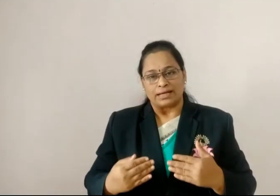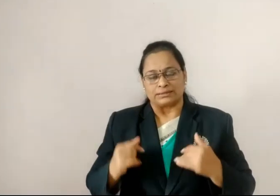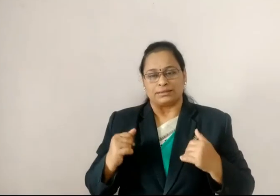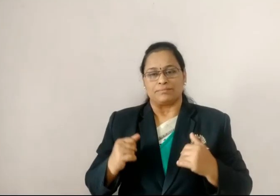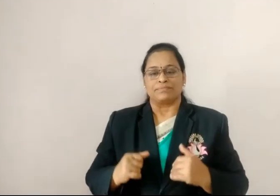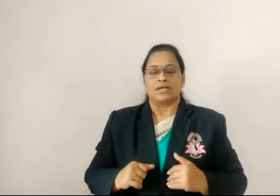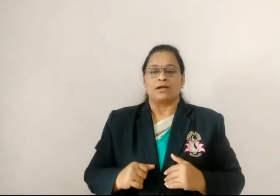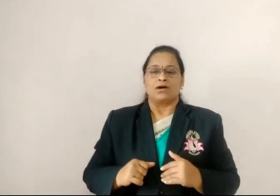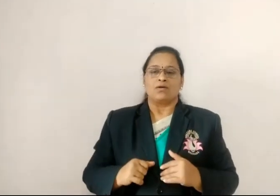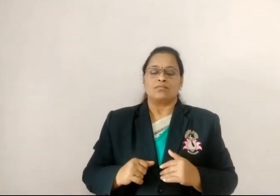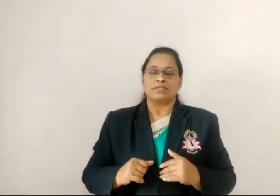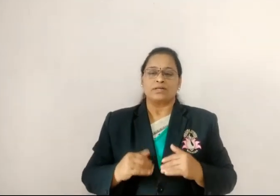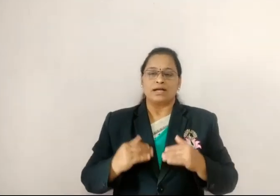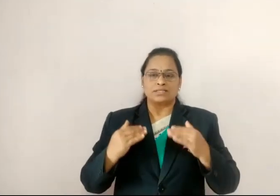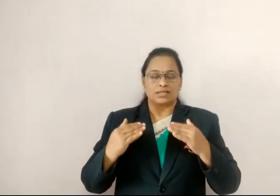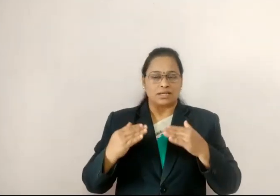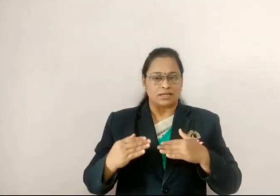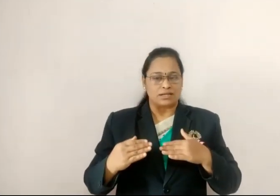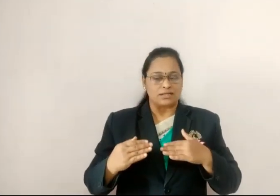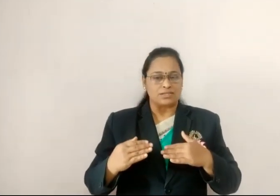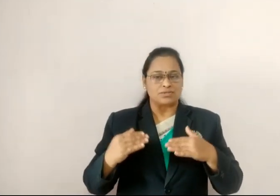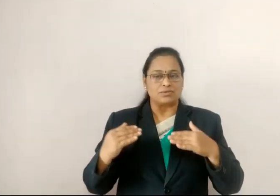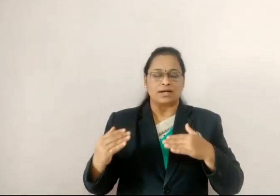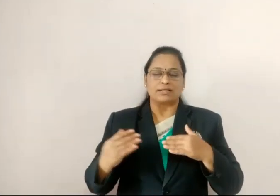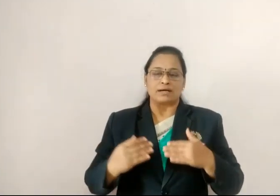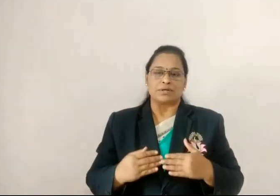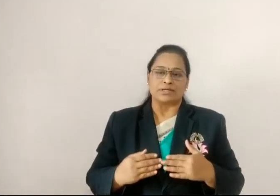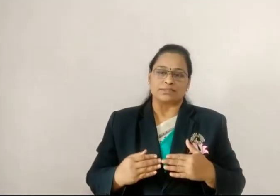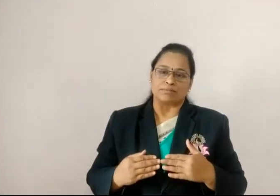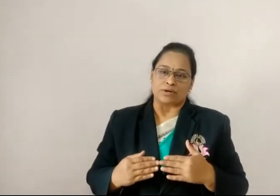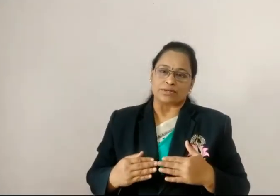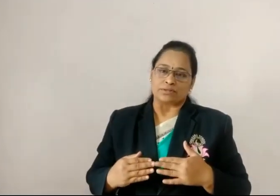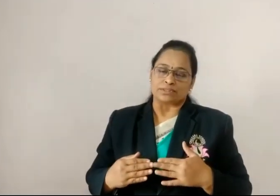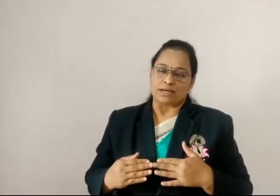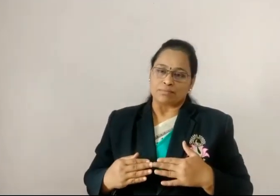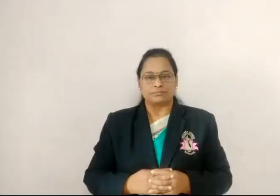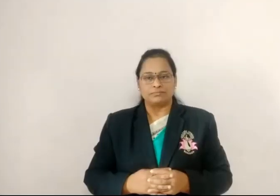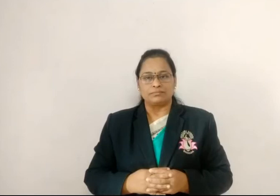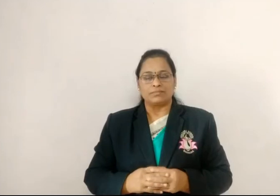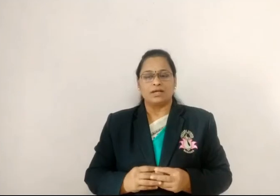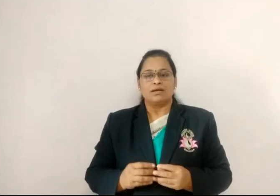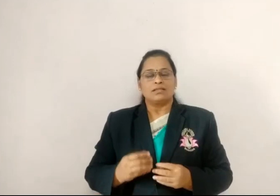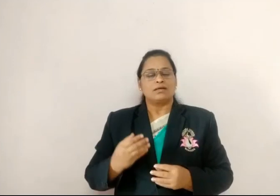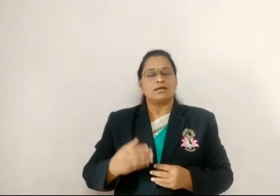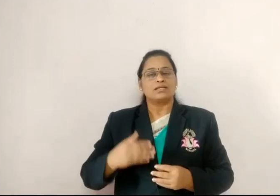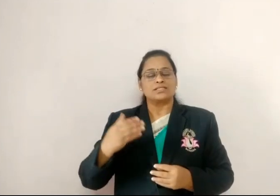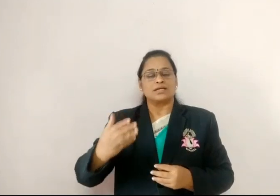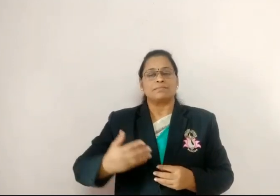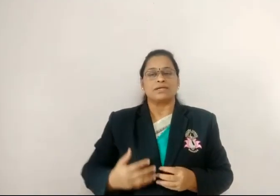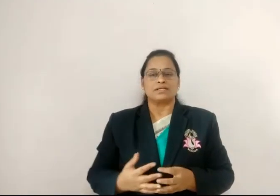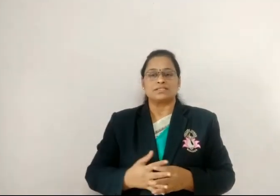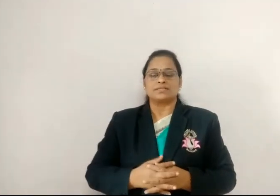acid. Along with that, NADH2 and carbon dioxide molecules are produced. The next step is